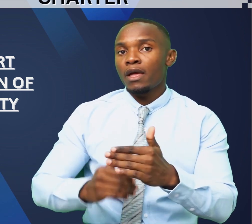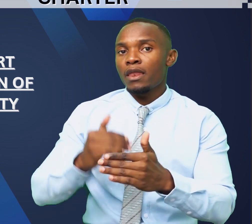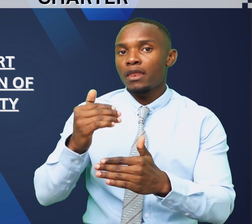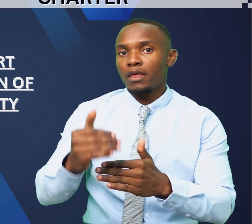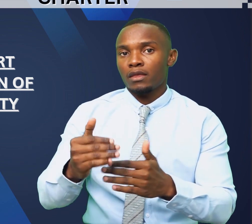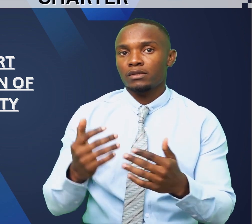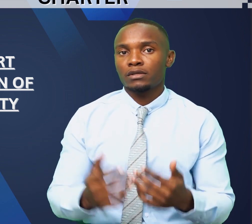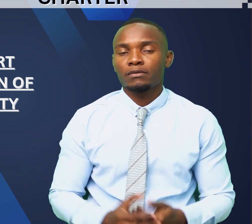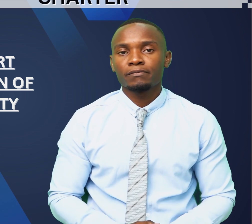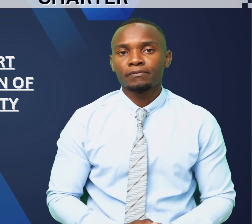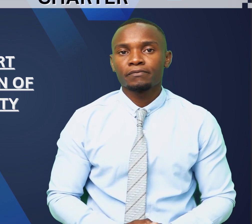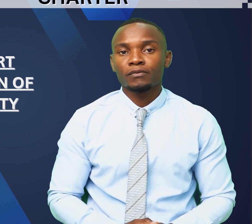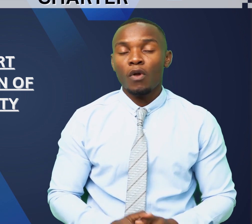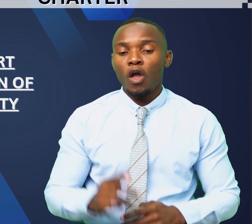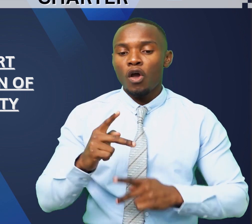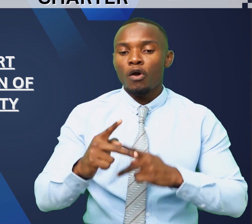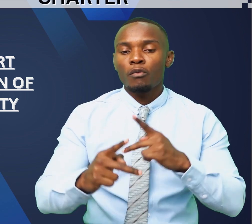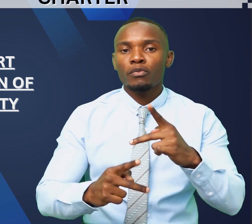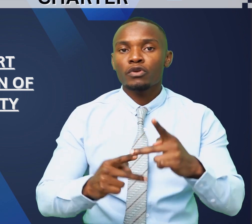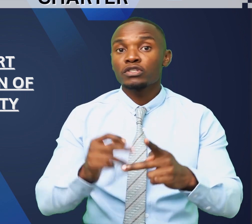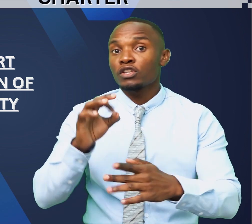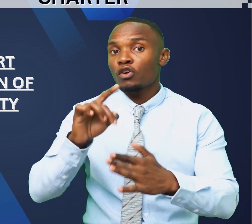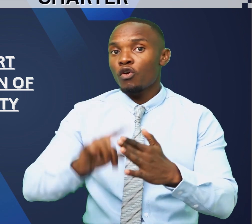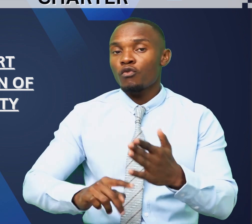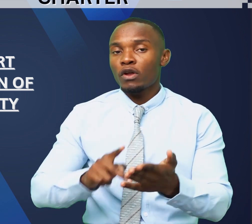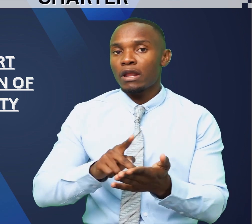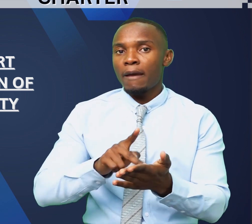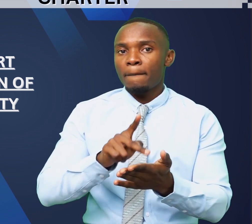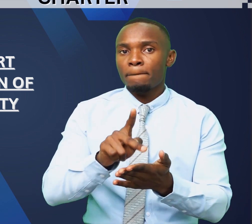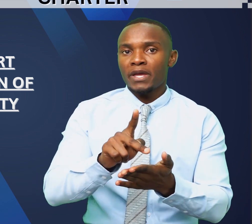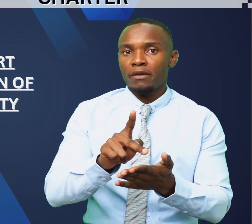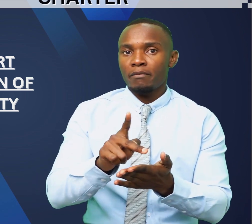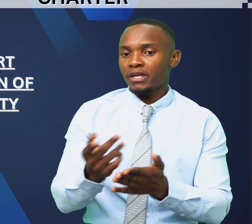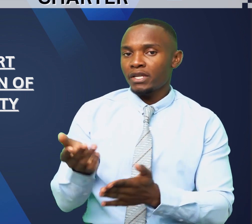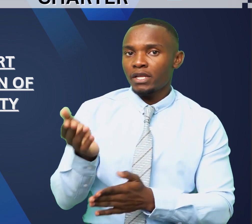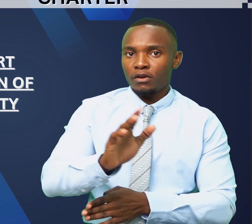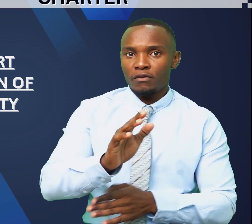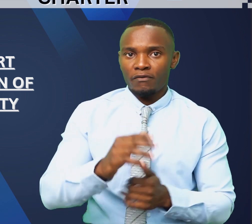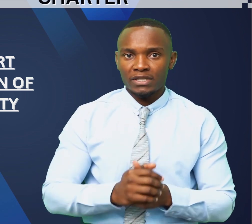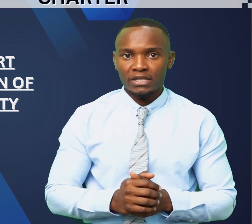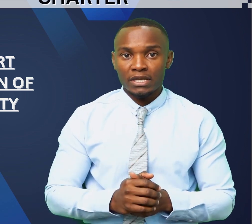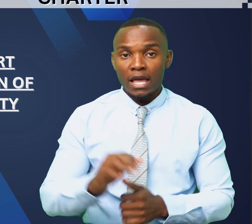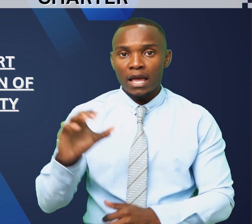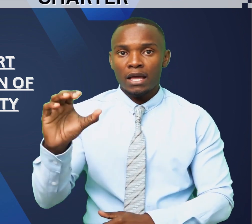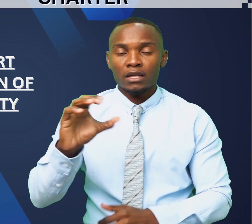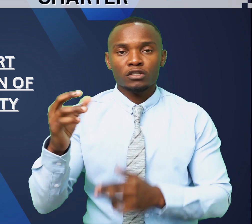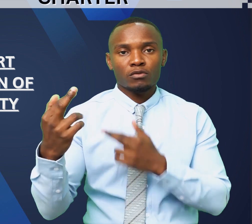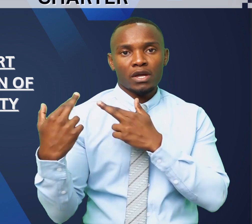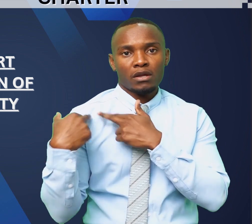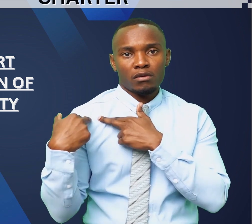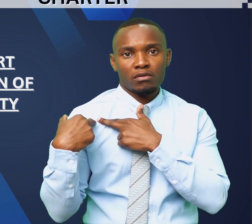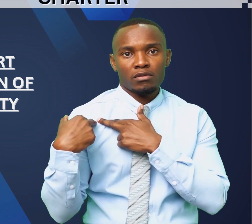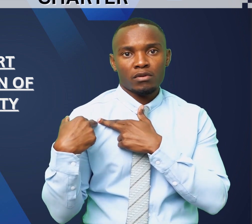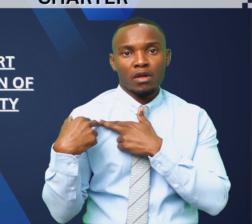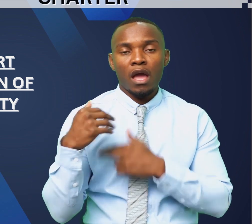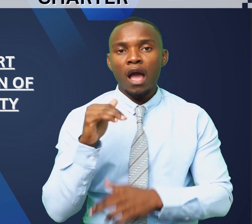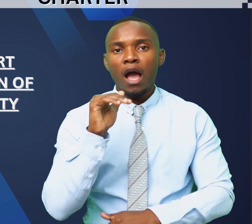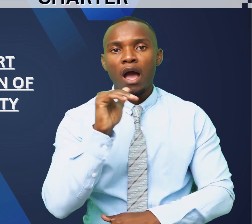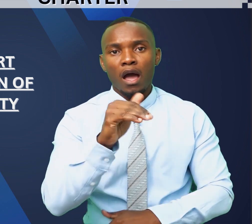Service rendered: processing of payment refunds. Customer obligation: request